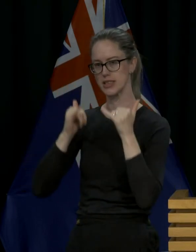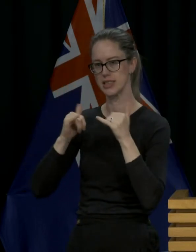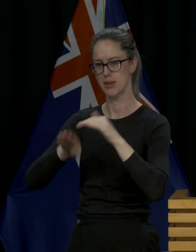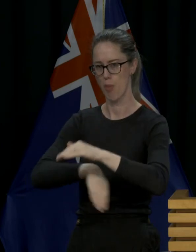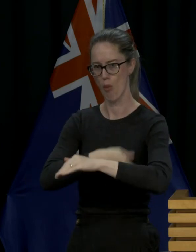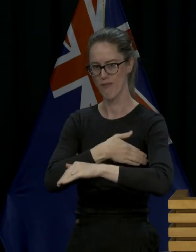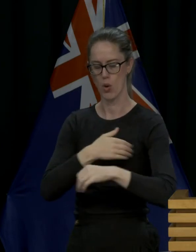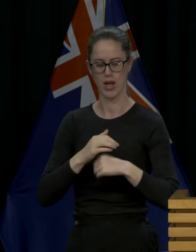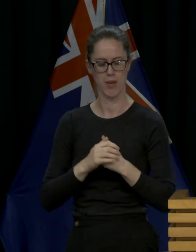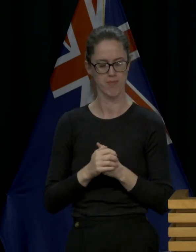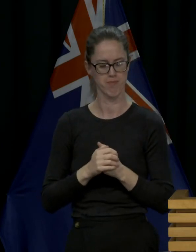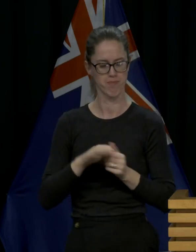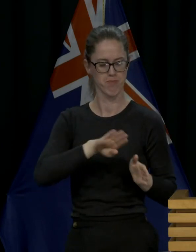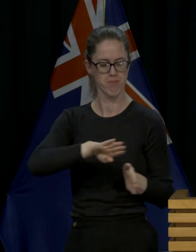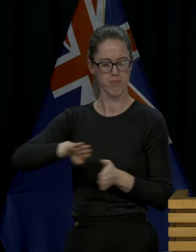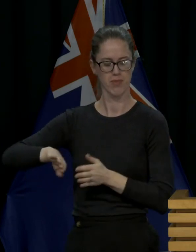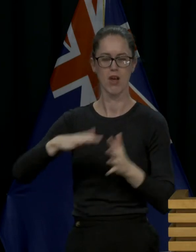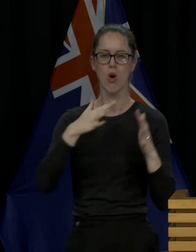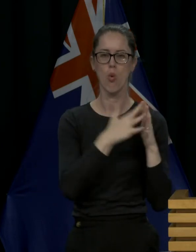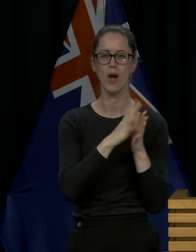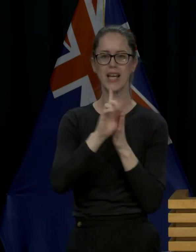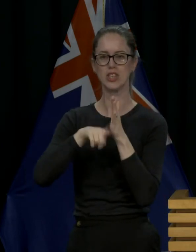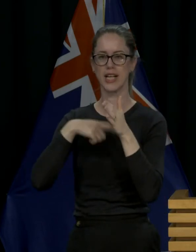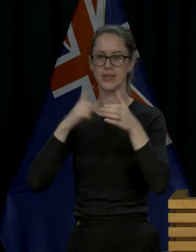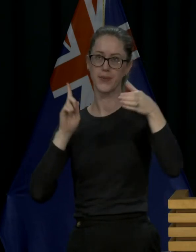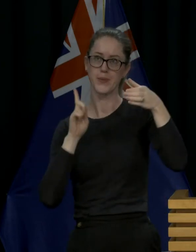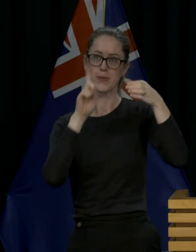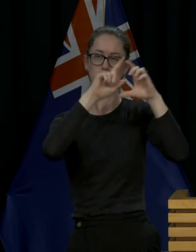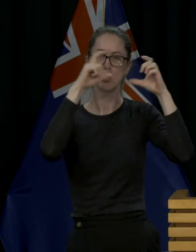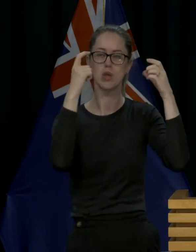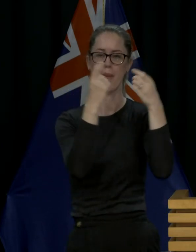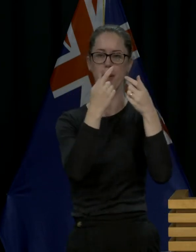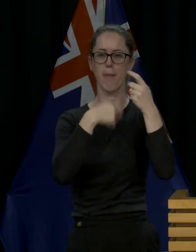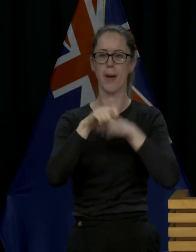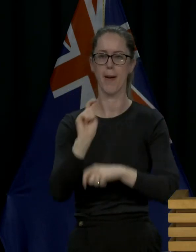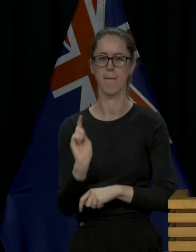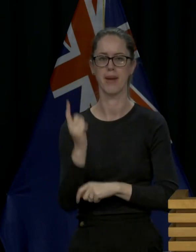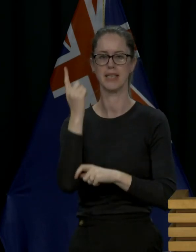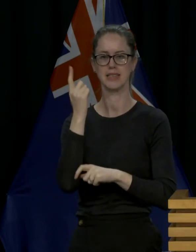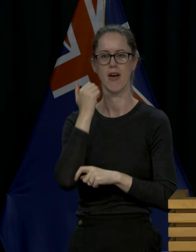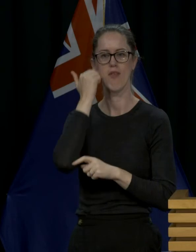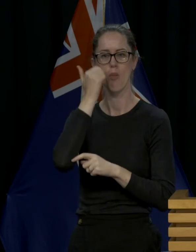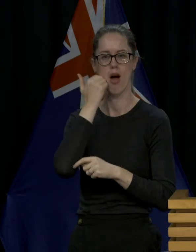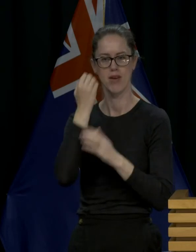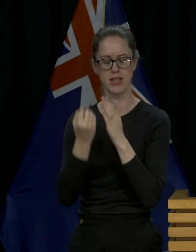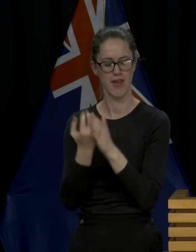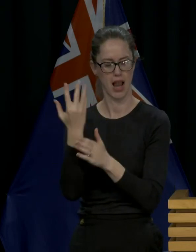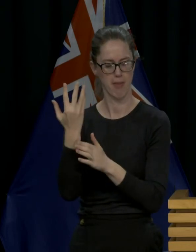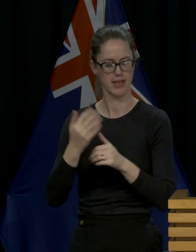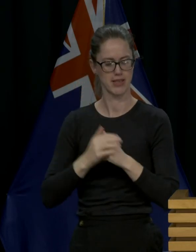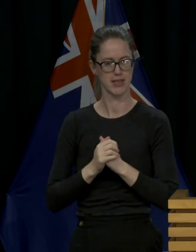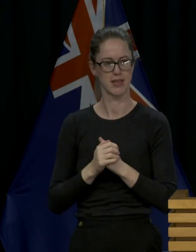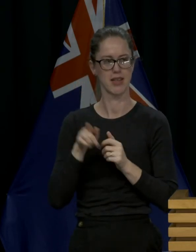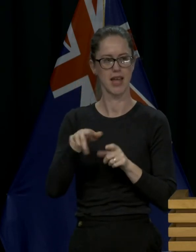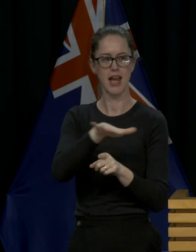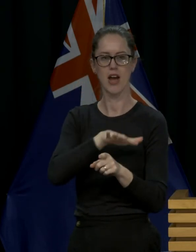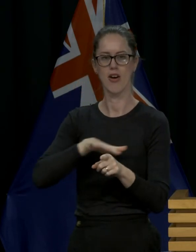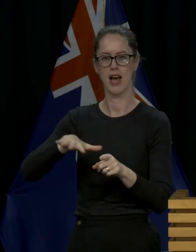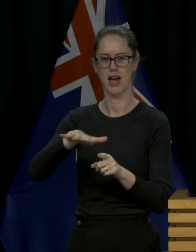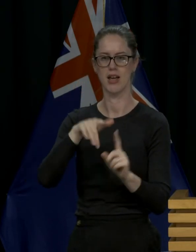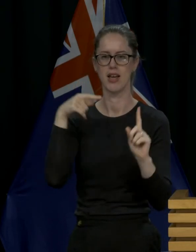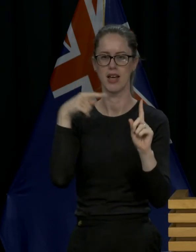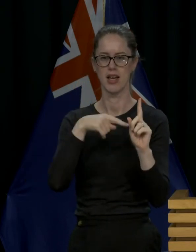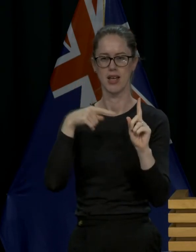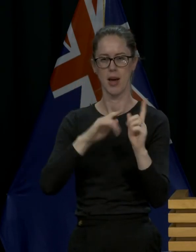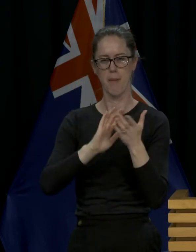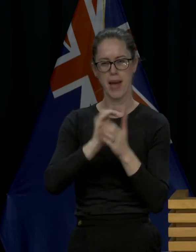portfolio. Willie Jackson moves into Cabinet and will become the Minister for Maori Development, an area which he holds